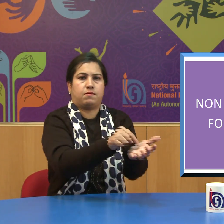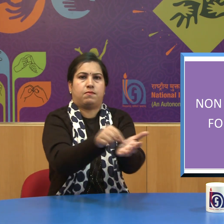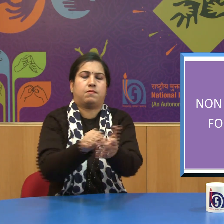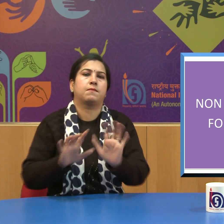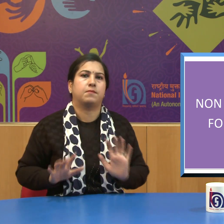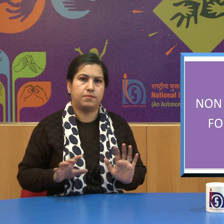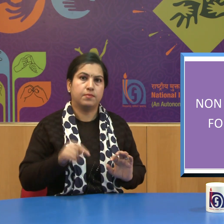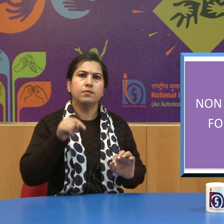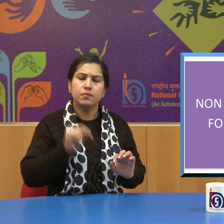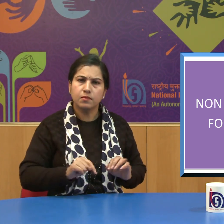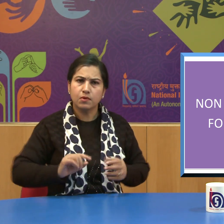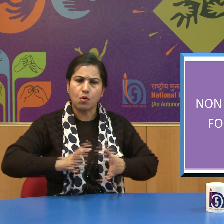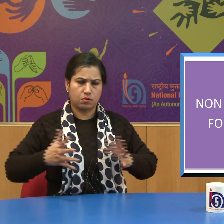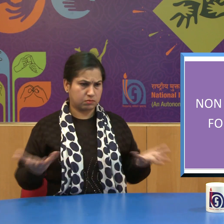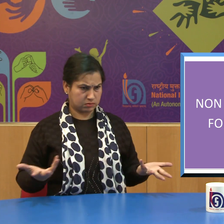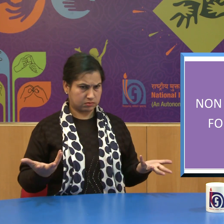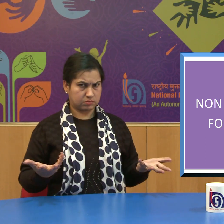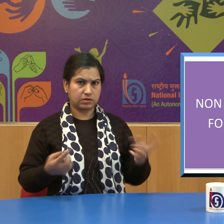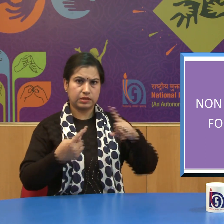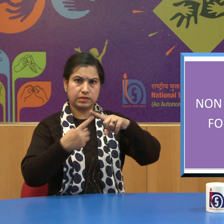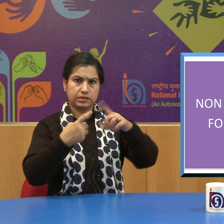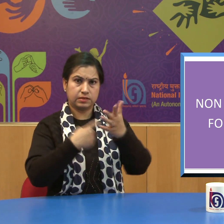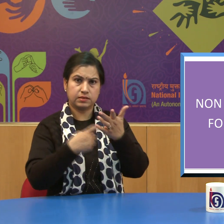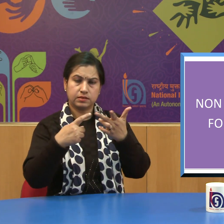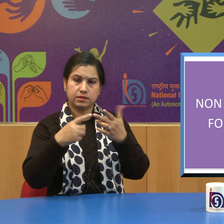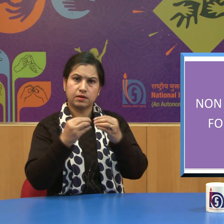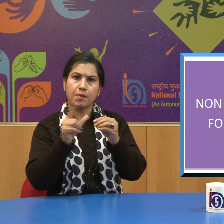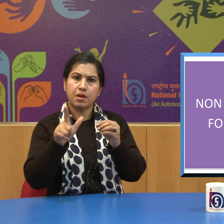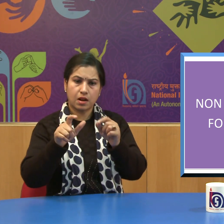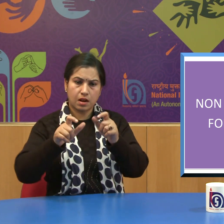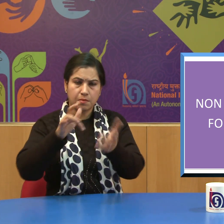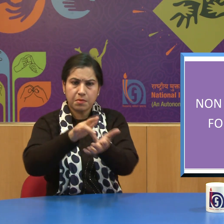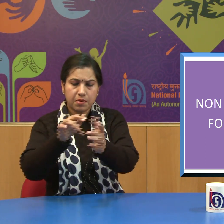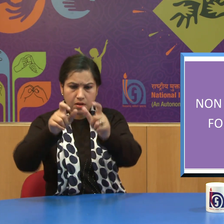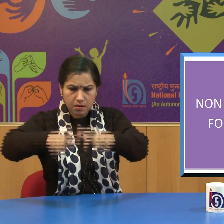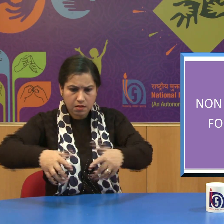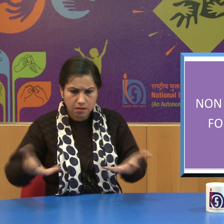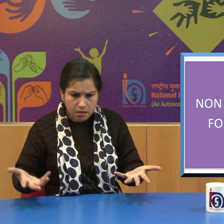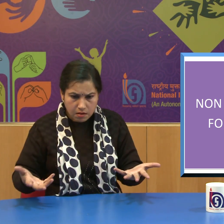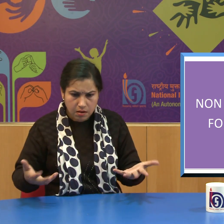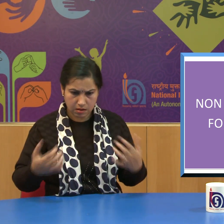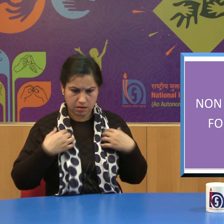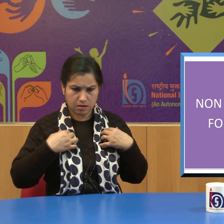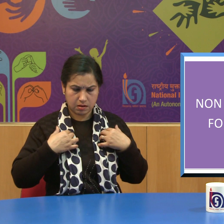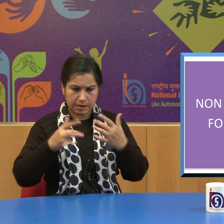And this led to loss of land and resources to the tribals.